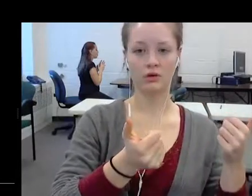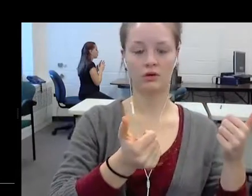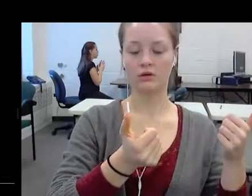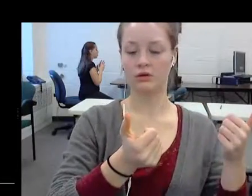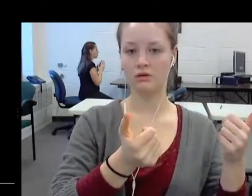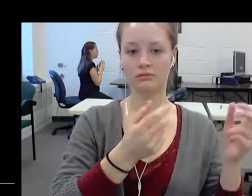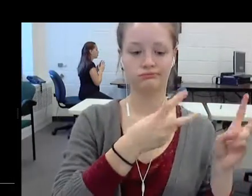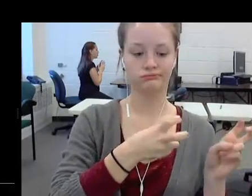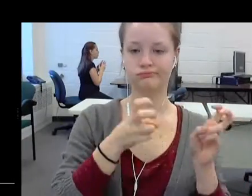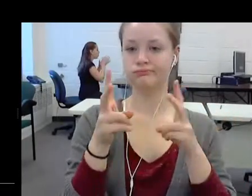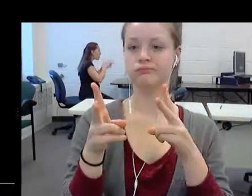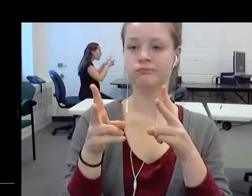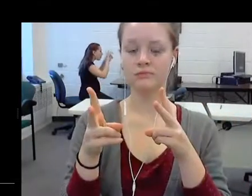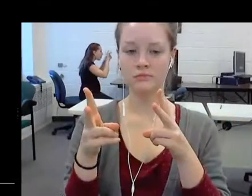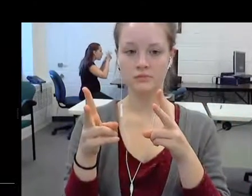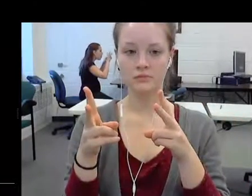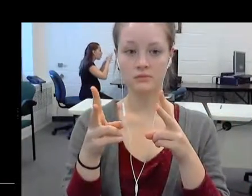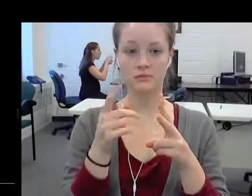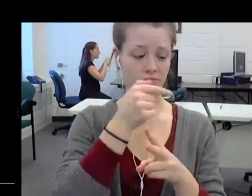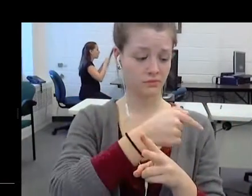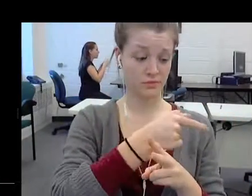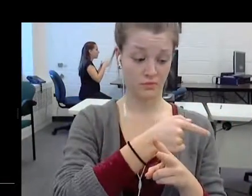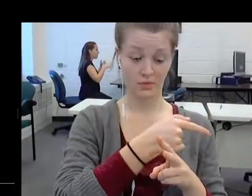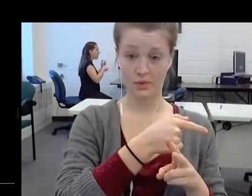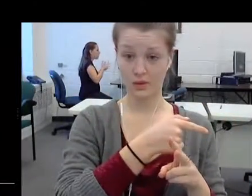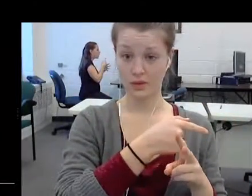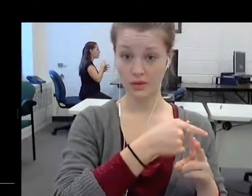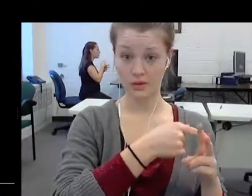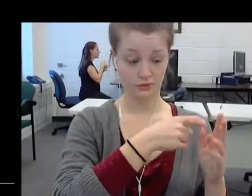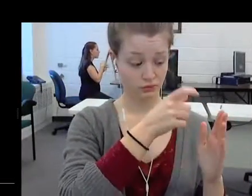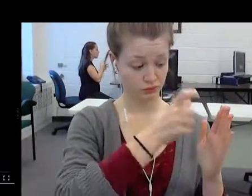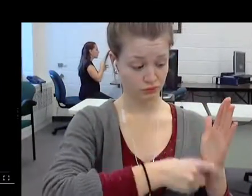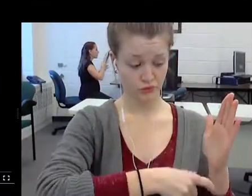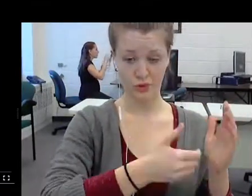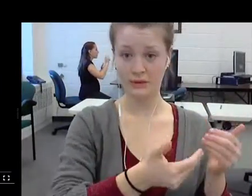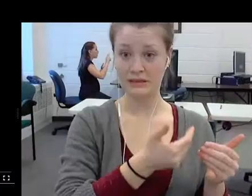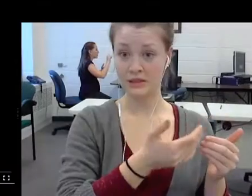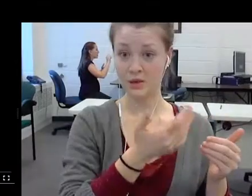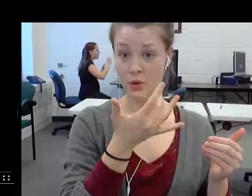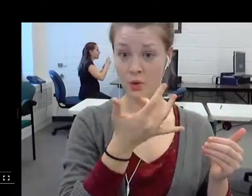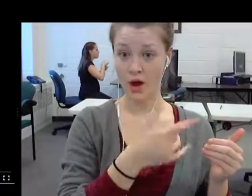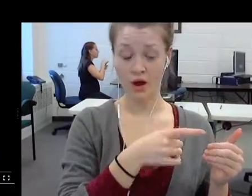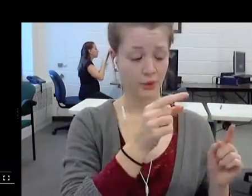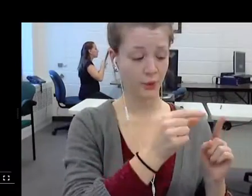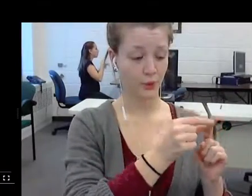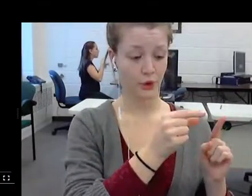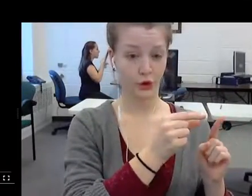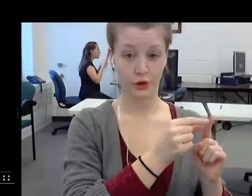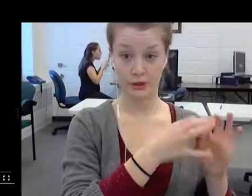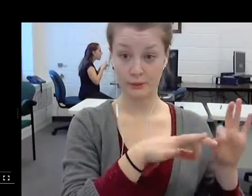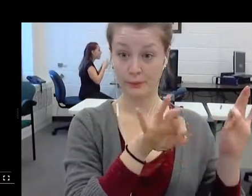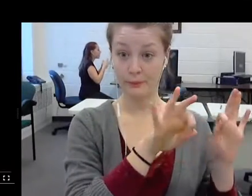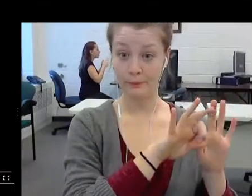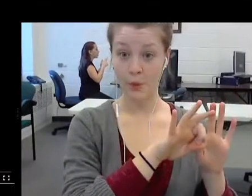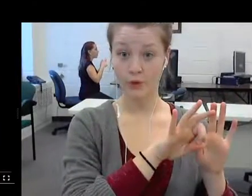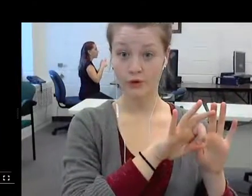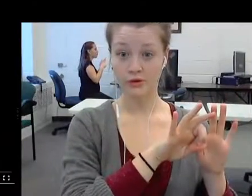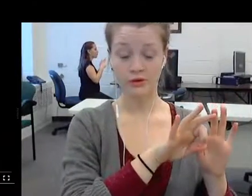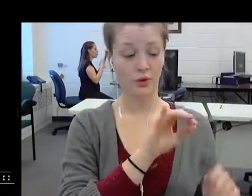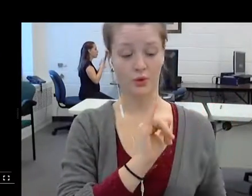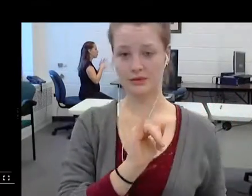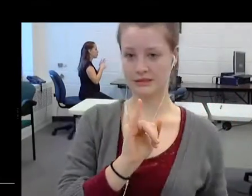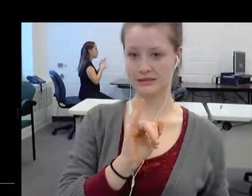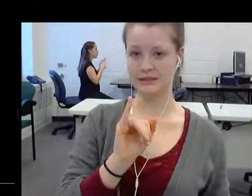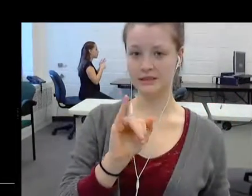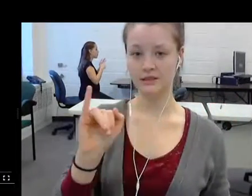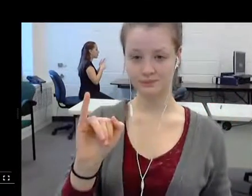easier. This text makes it easier for you because they've italicized some things that are important, so that does